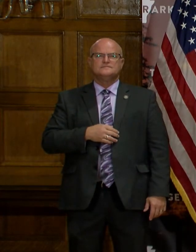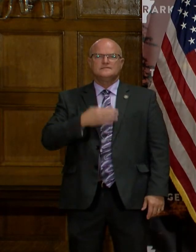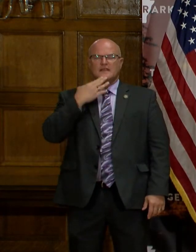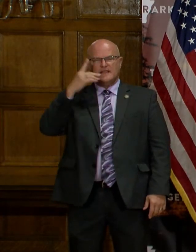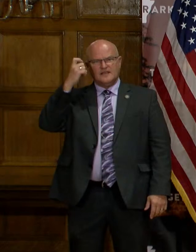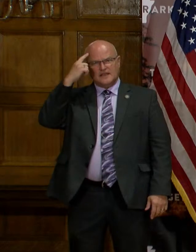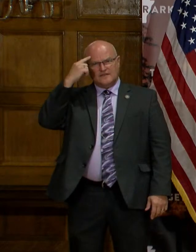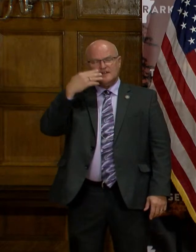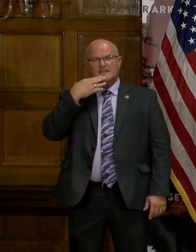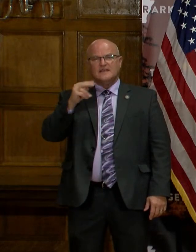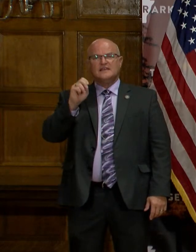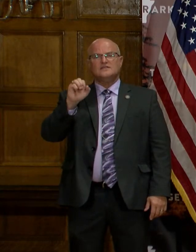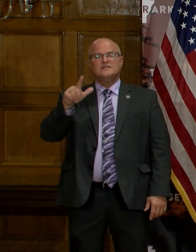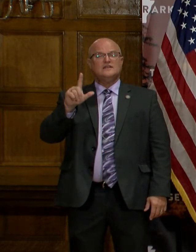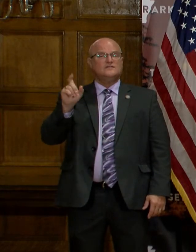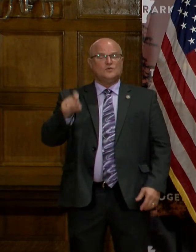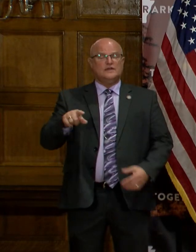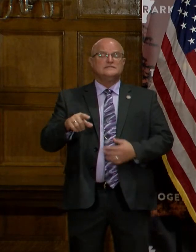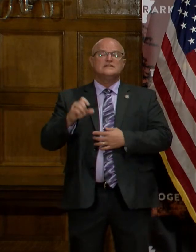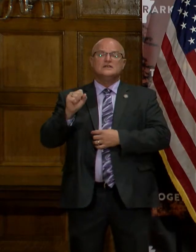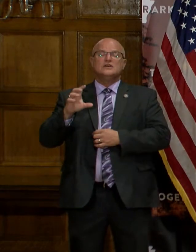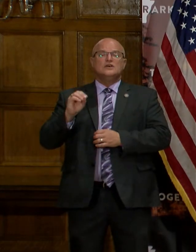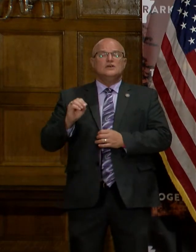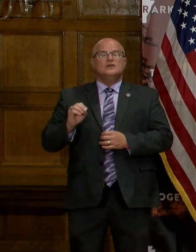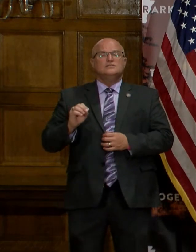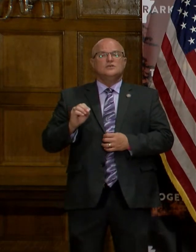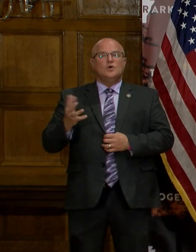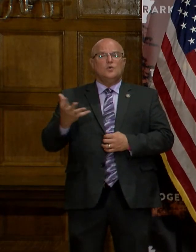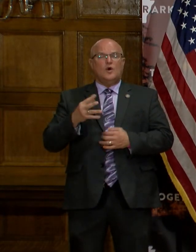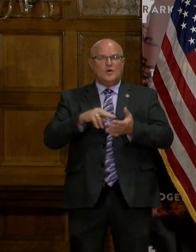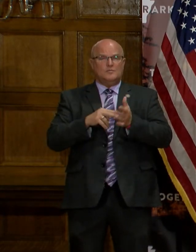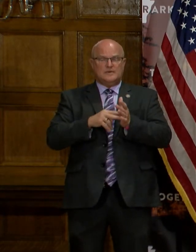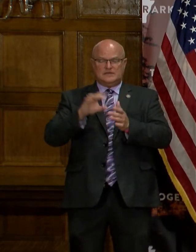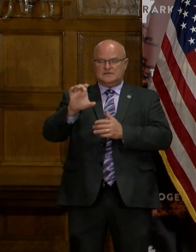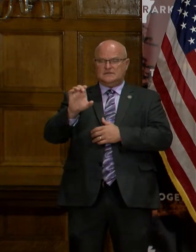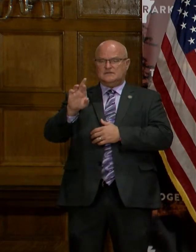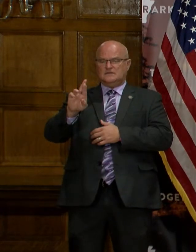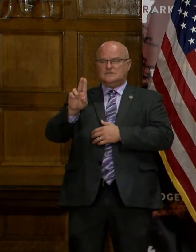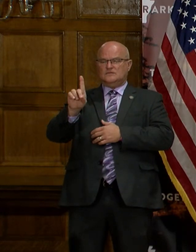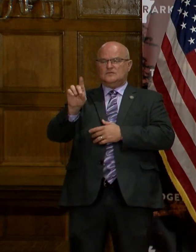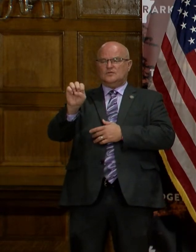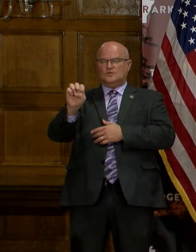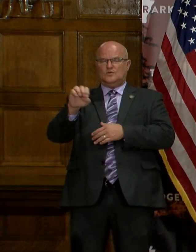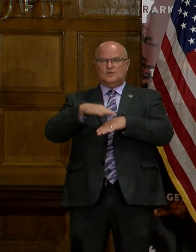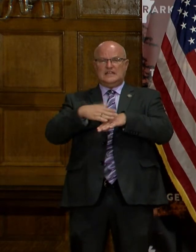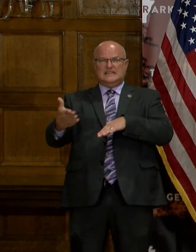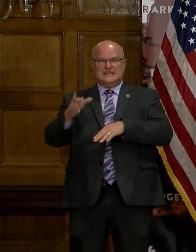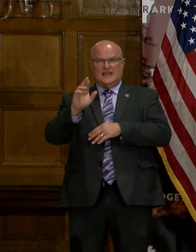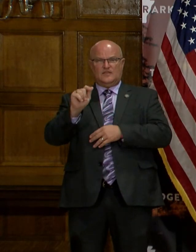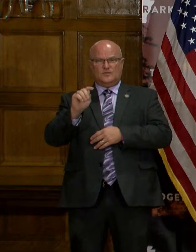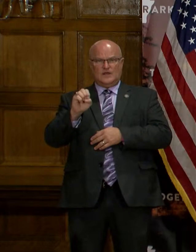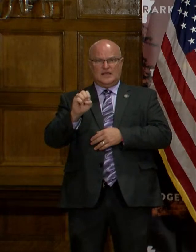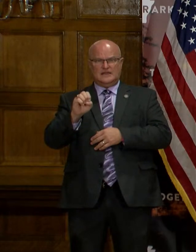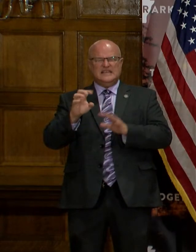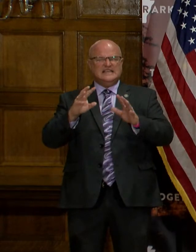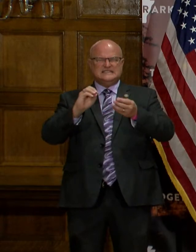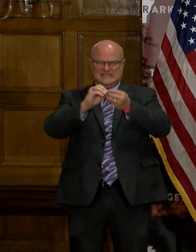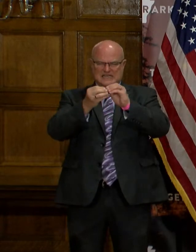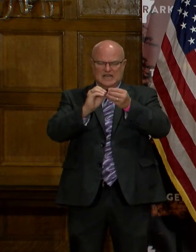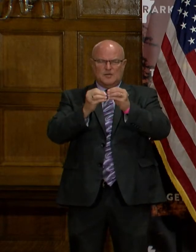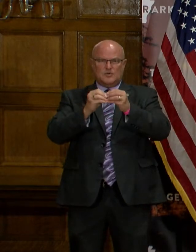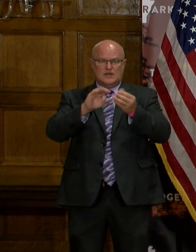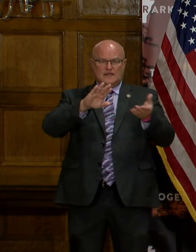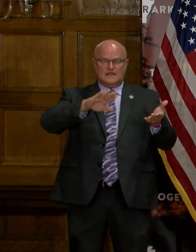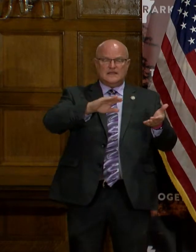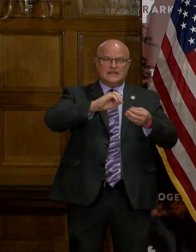Thank you, Governor, and thank you, Neil, for that question. So what we mean by crude death rates is that it's a simple numerator, so the number